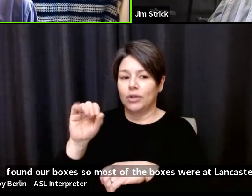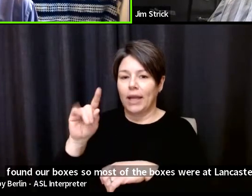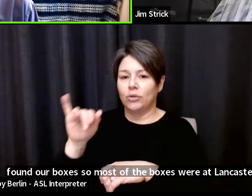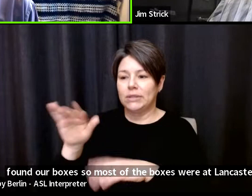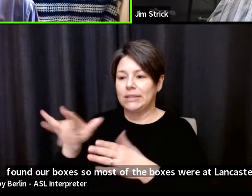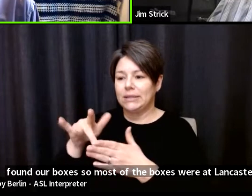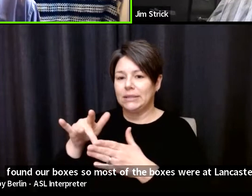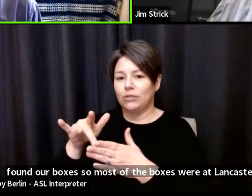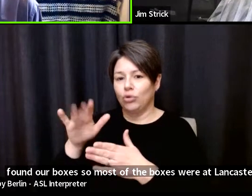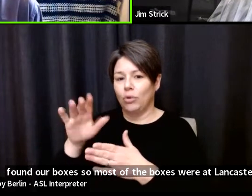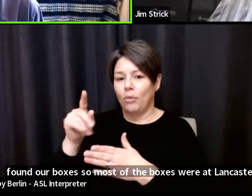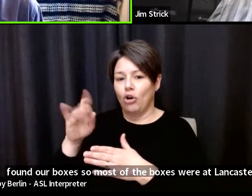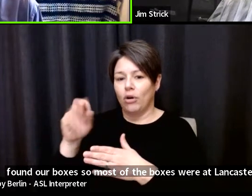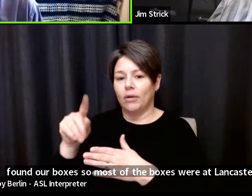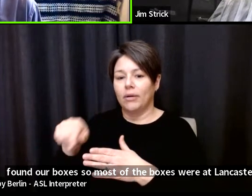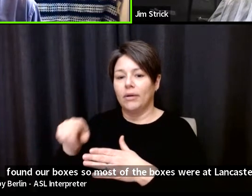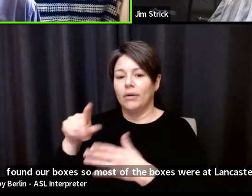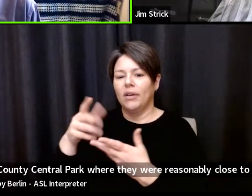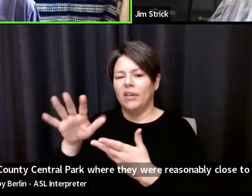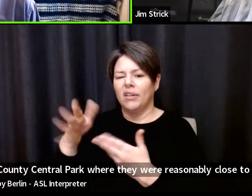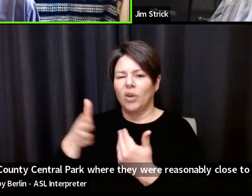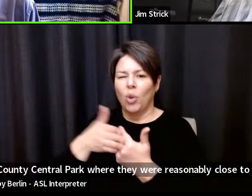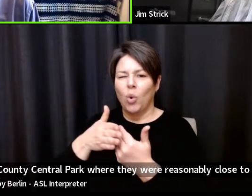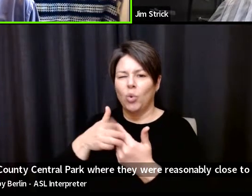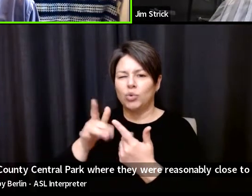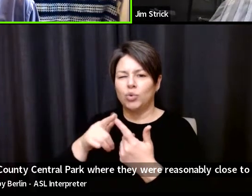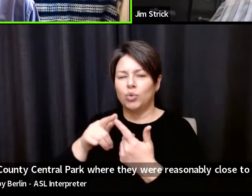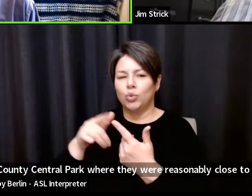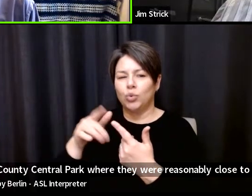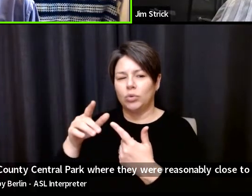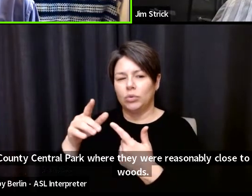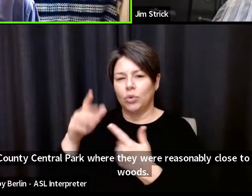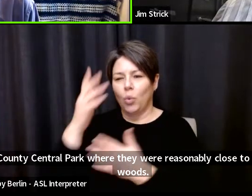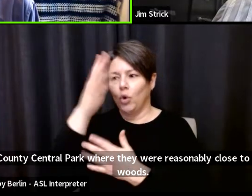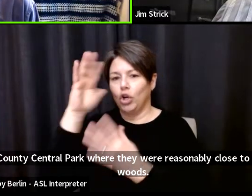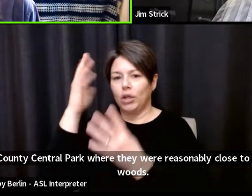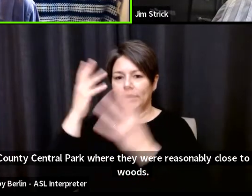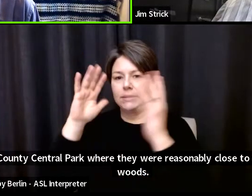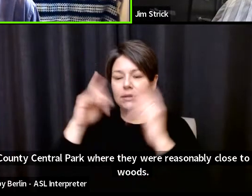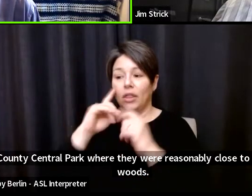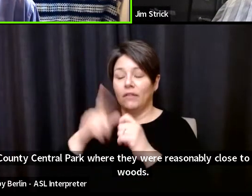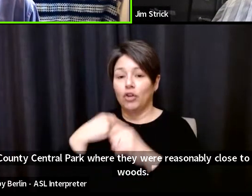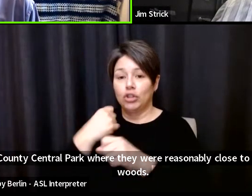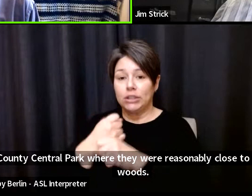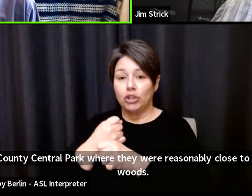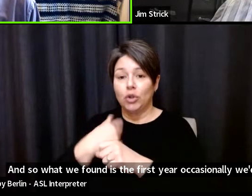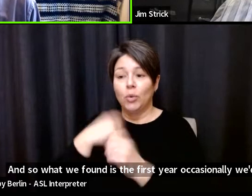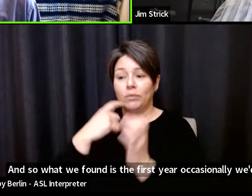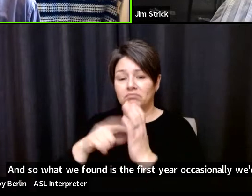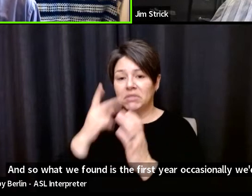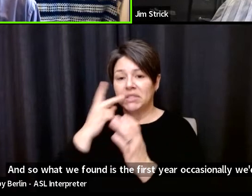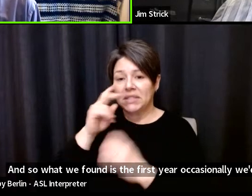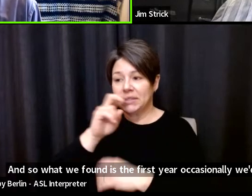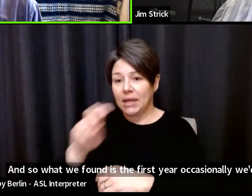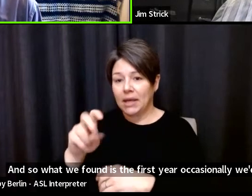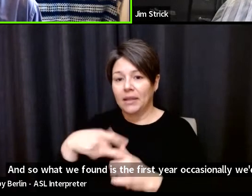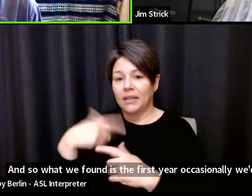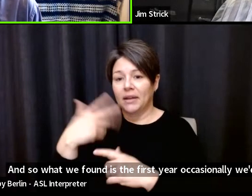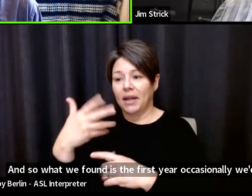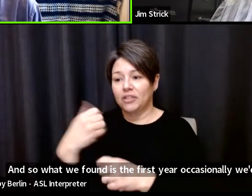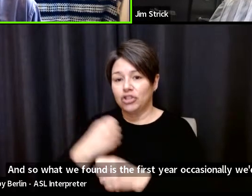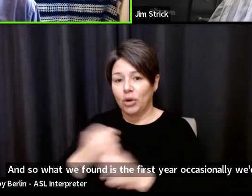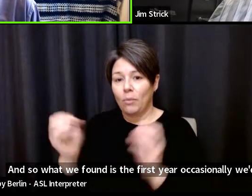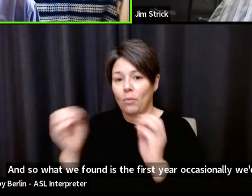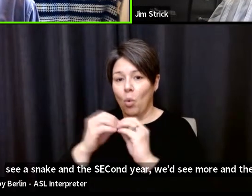where they were reasonably close to the woods. And so what we found is that the first year, occasionally we'd see a snake, and the second year we'd see more. And